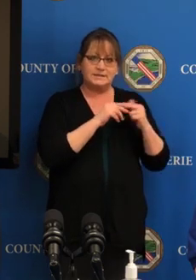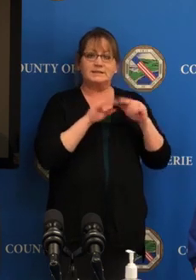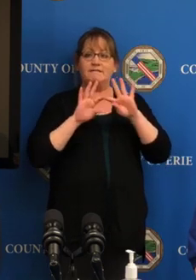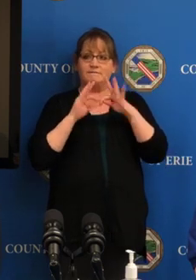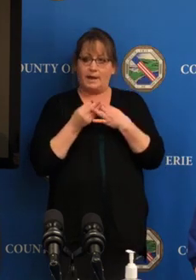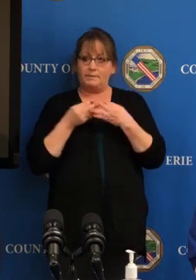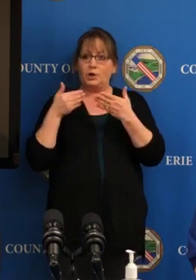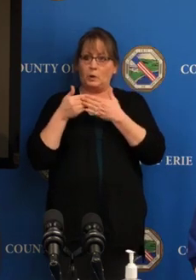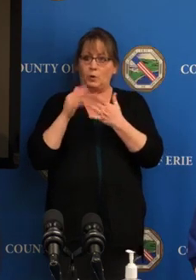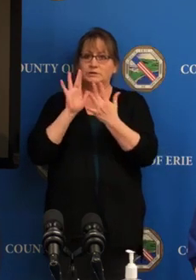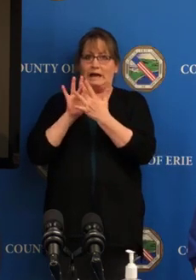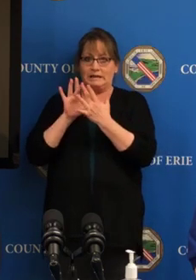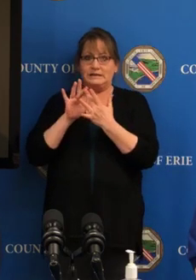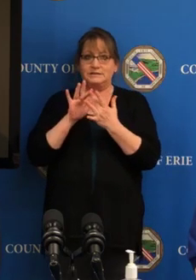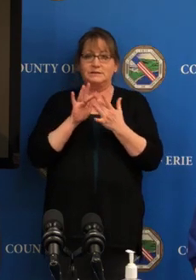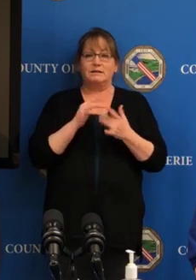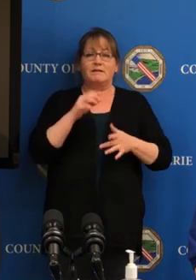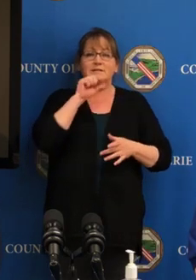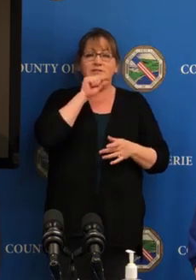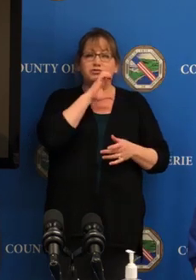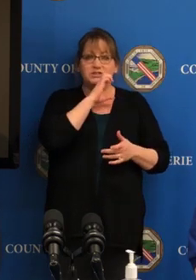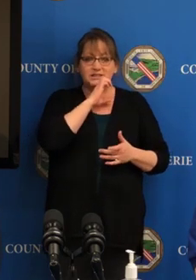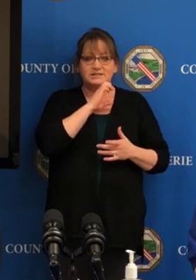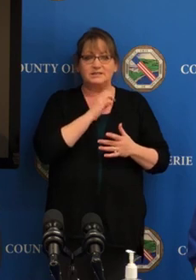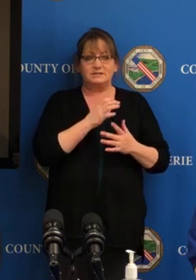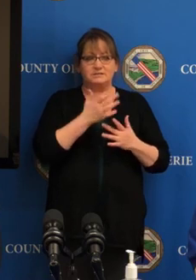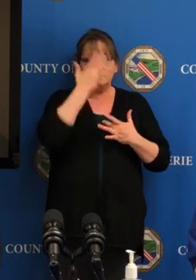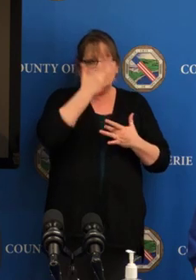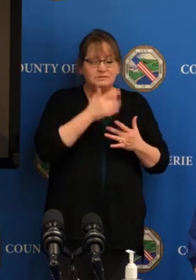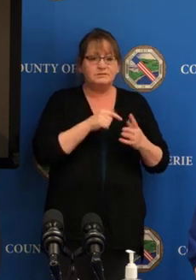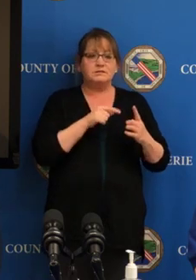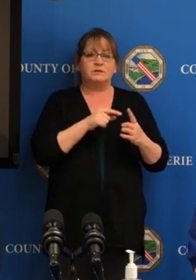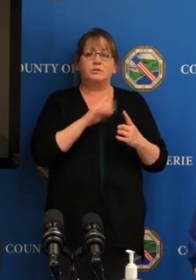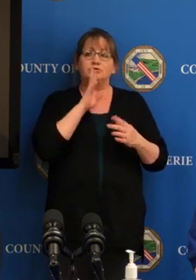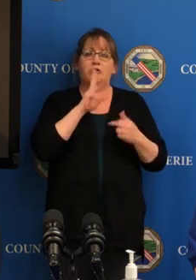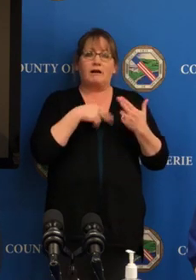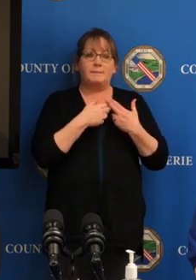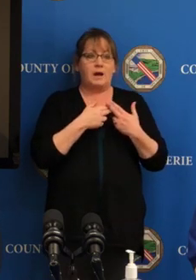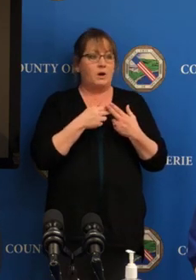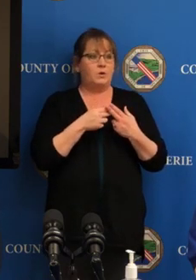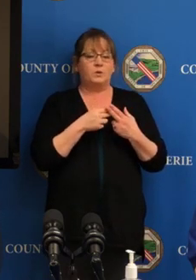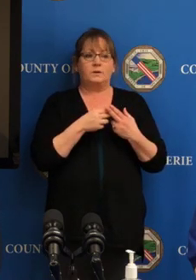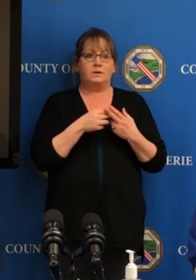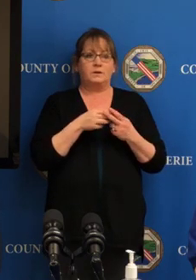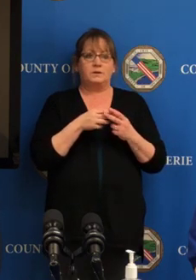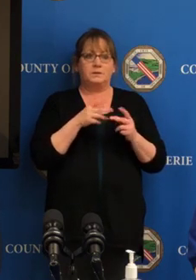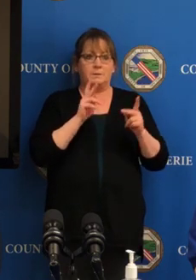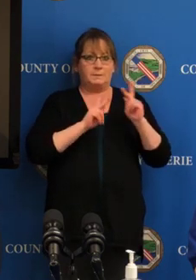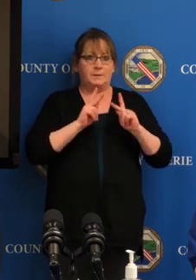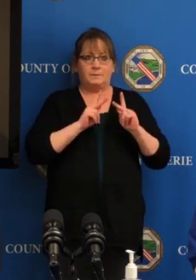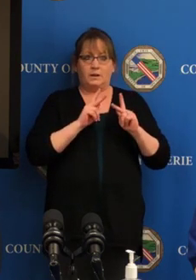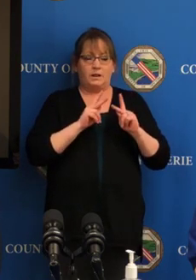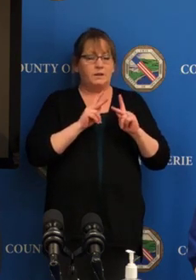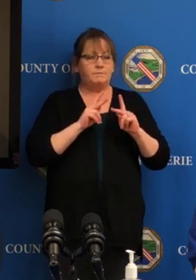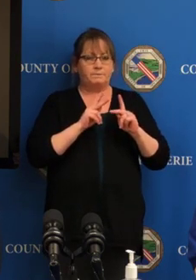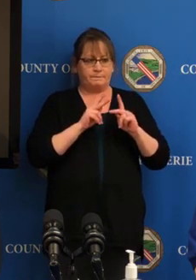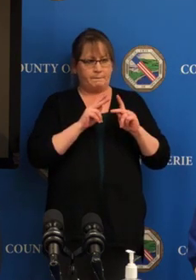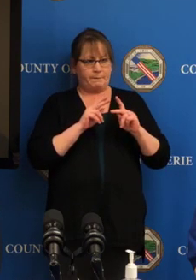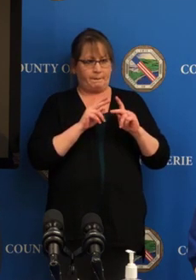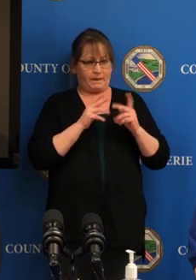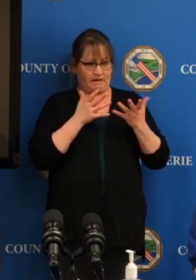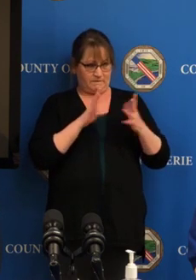and elderly chronic conditions. And we're talking about that. We're talking about individuals with case tracing. So we're